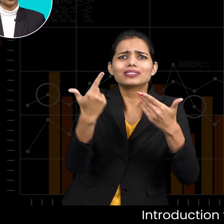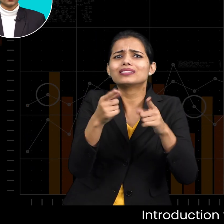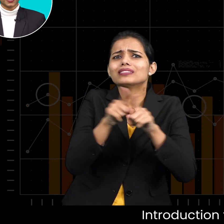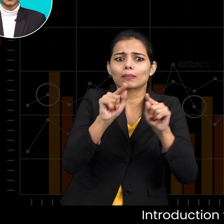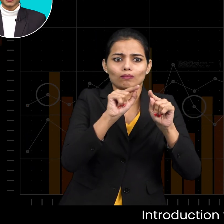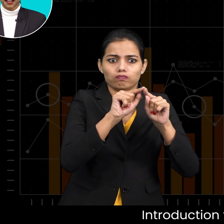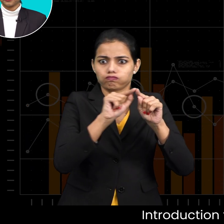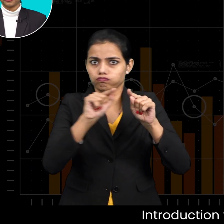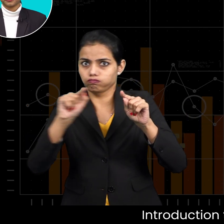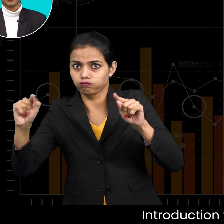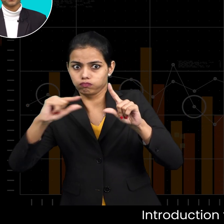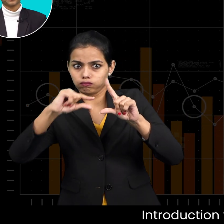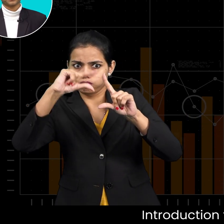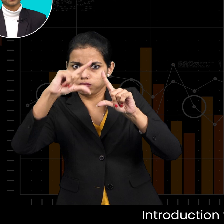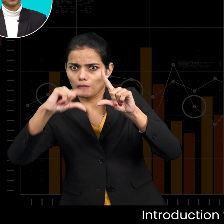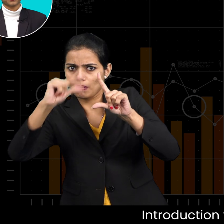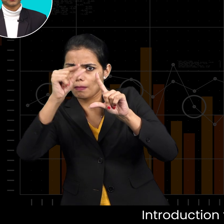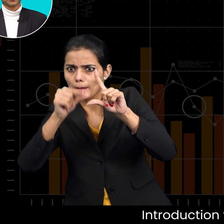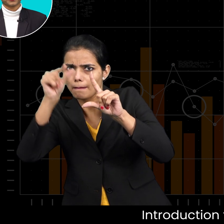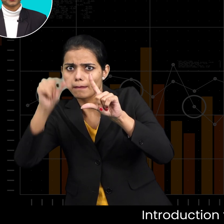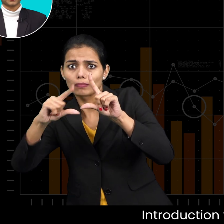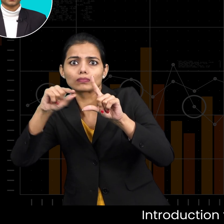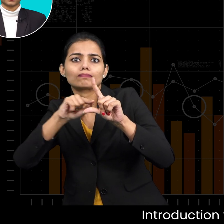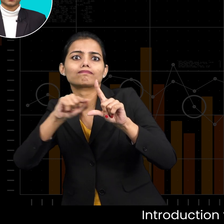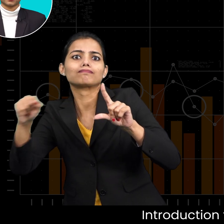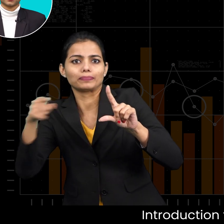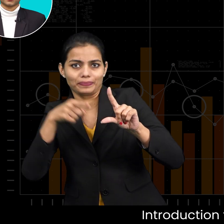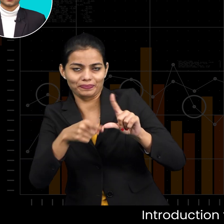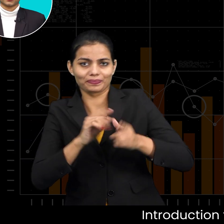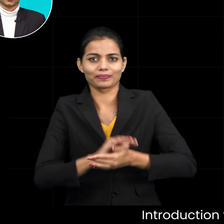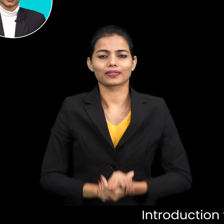introduction to line graph,